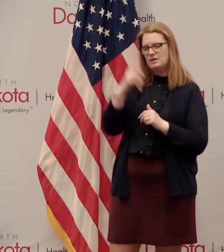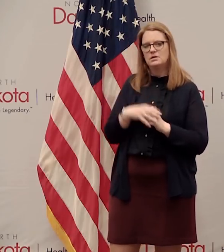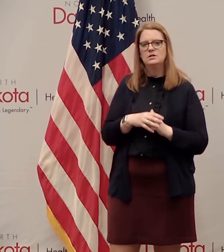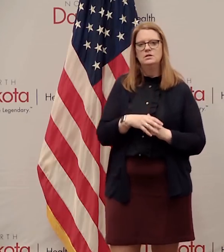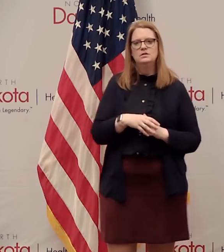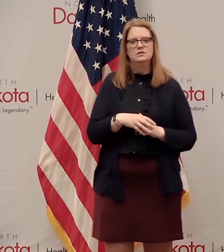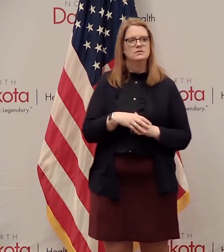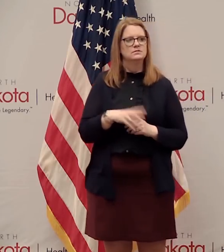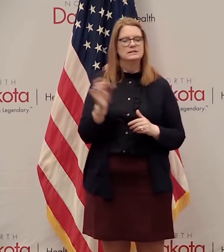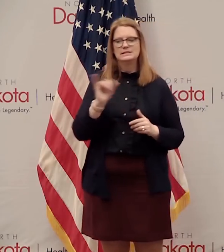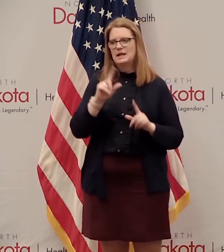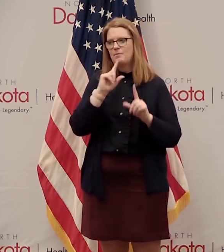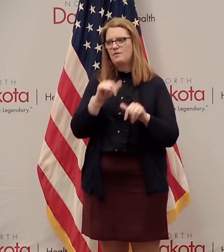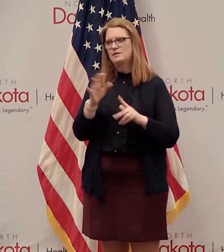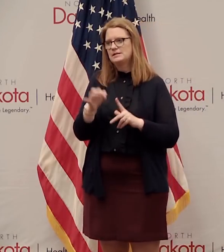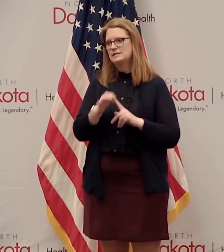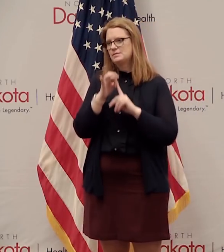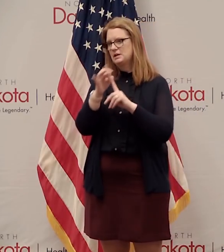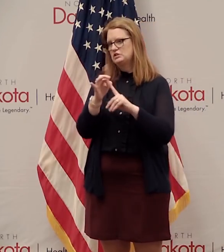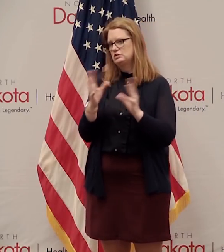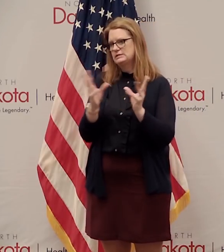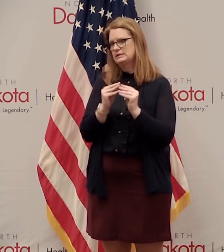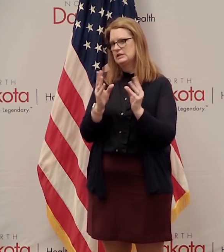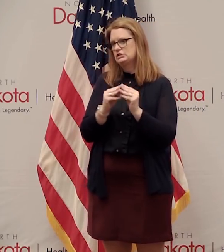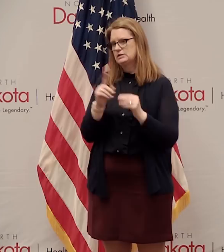Currently, same answer on the special session. Don't have any